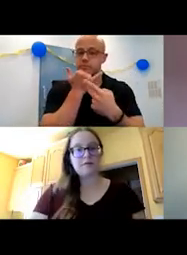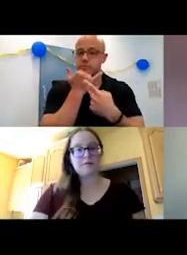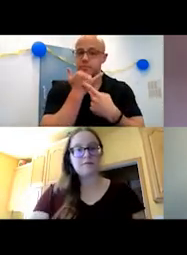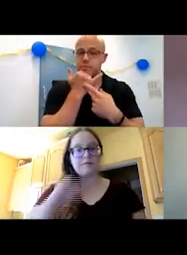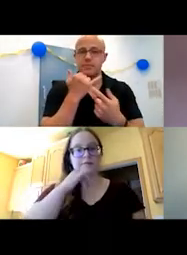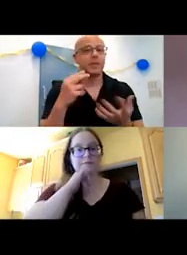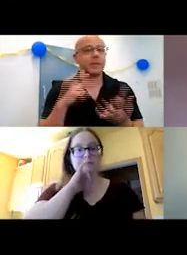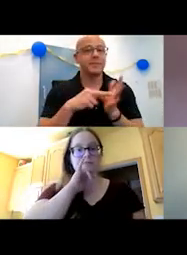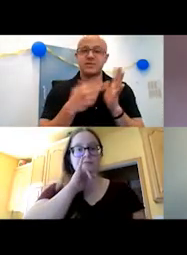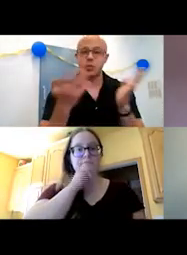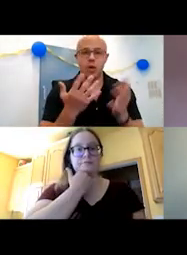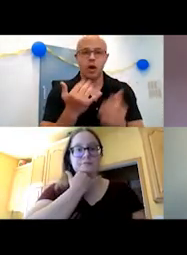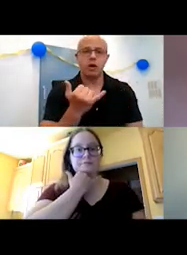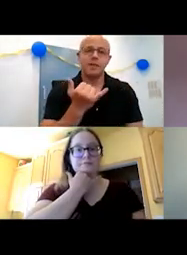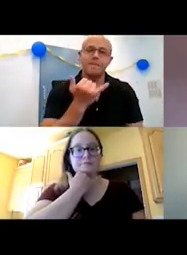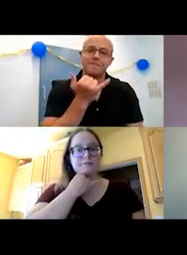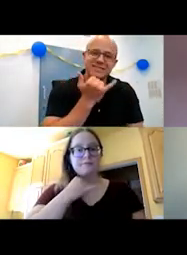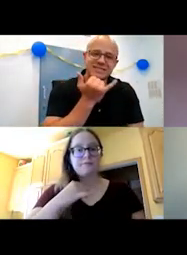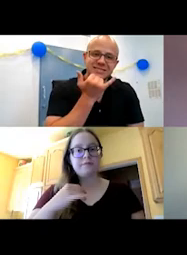This